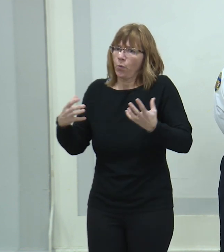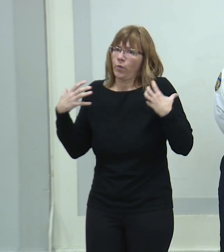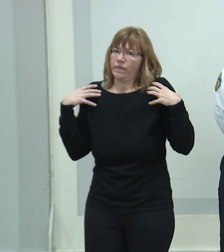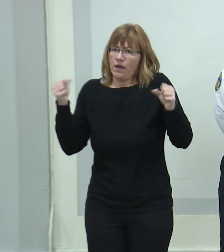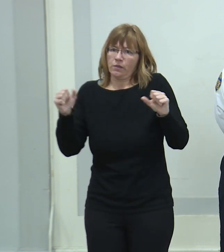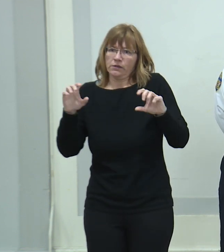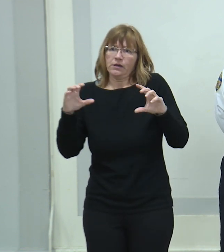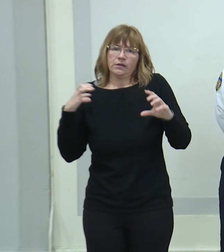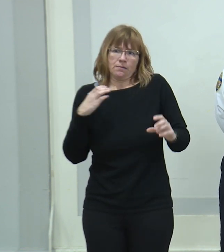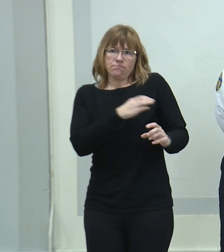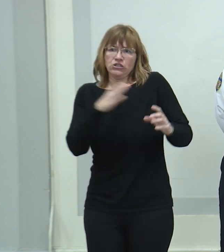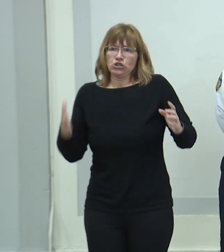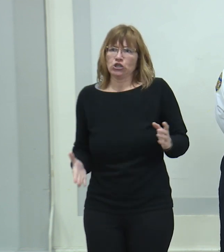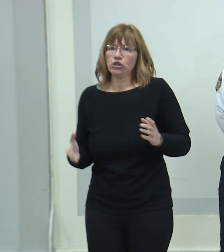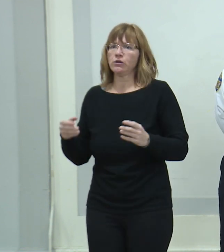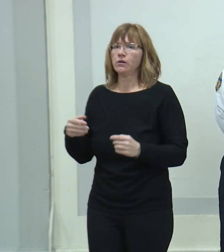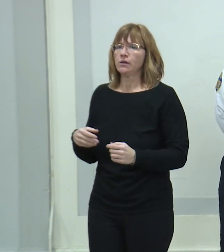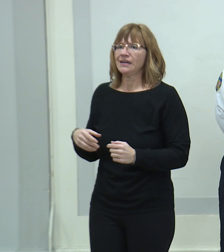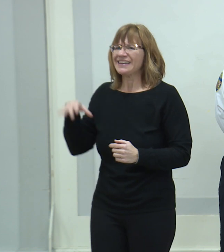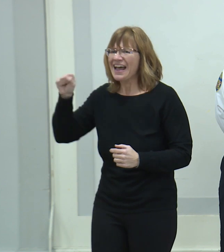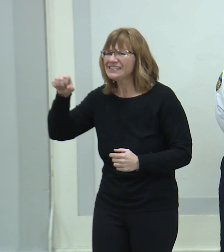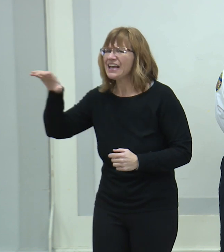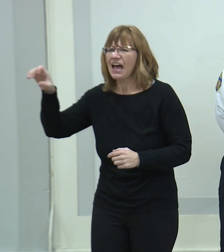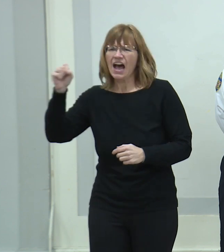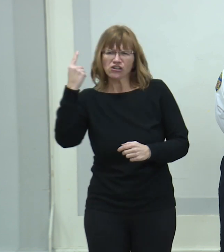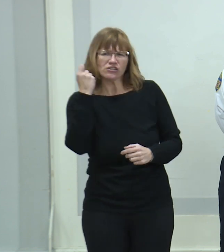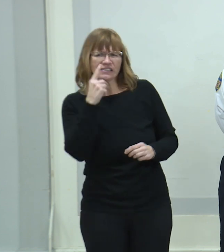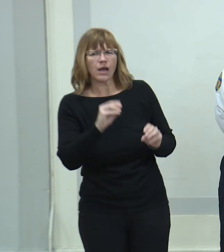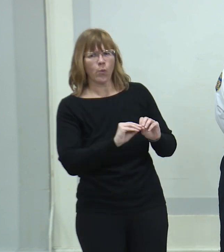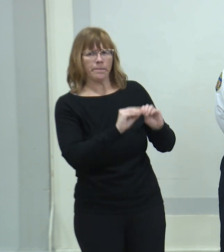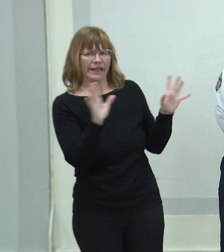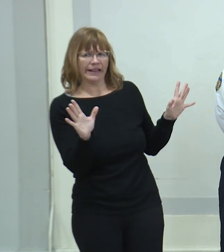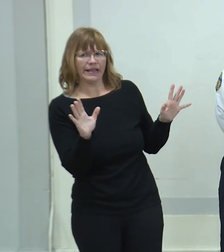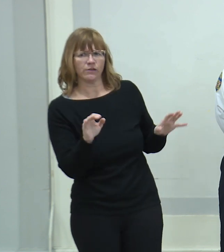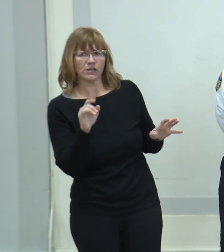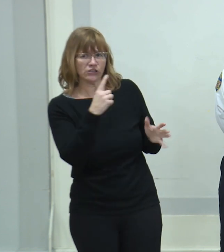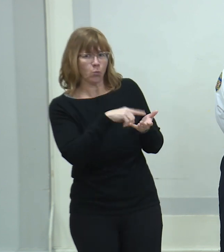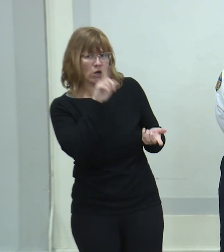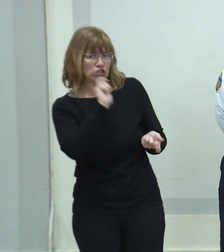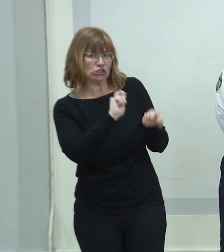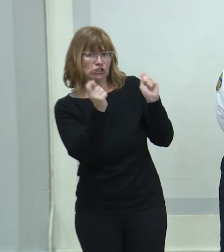from there. Yes, I understand that. I was clarifying that is what is changing today.